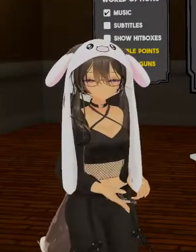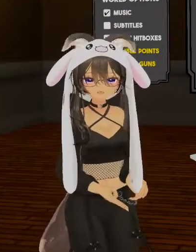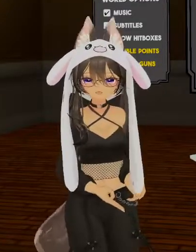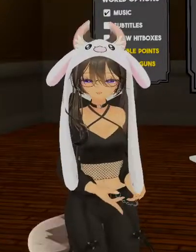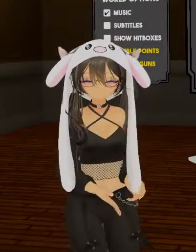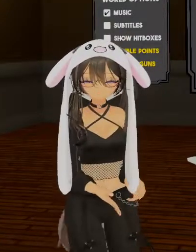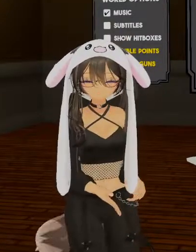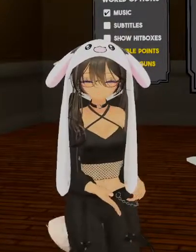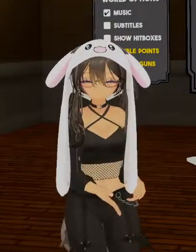use.